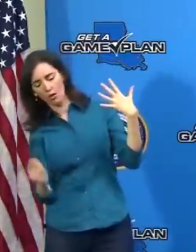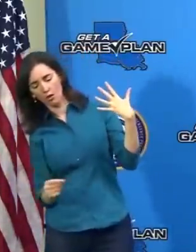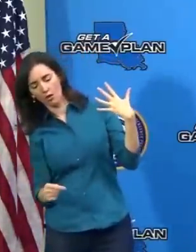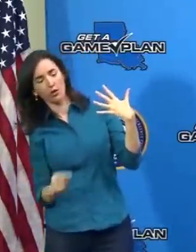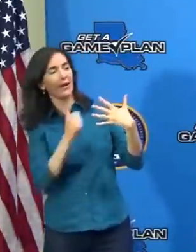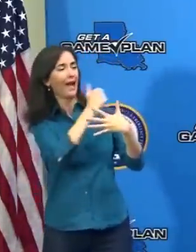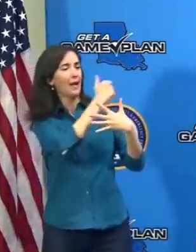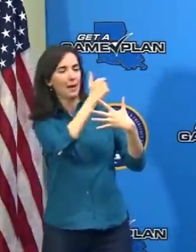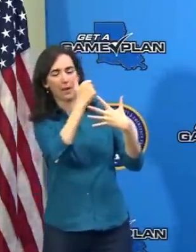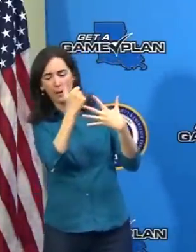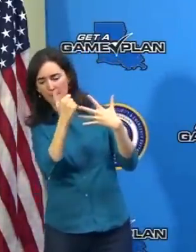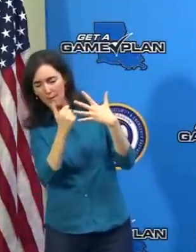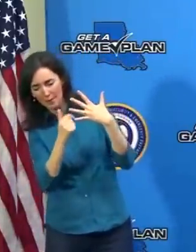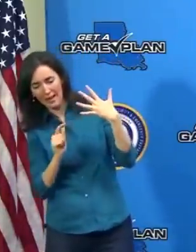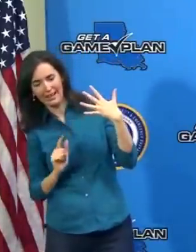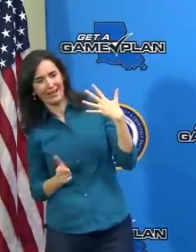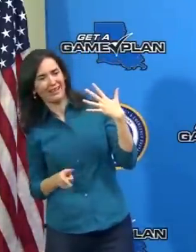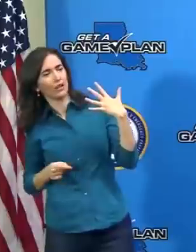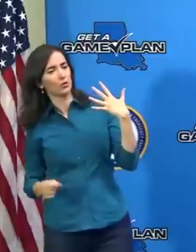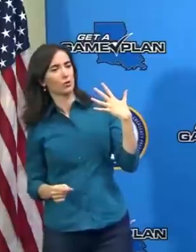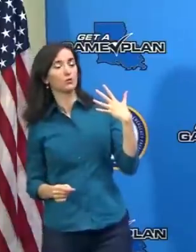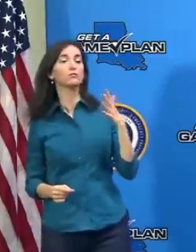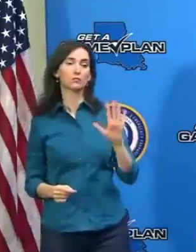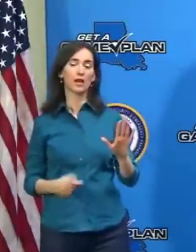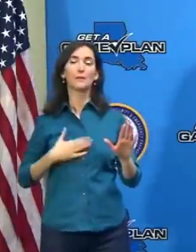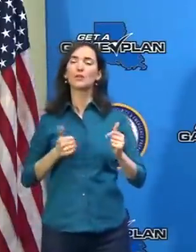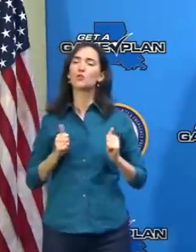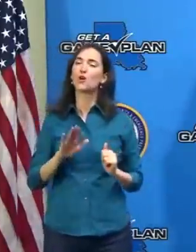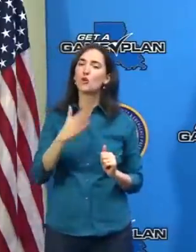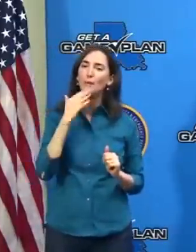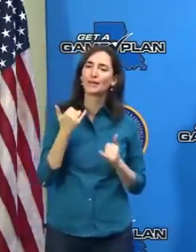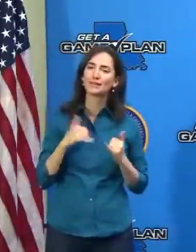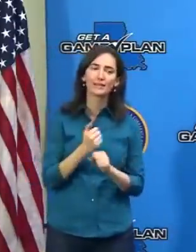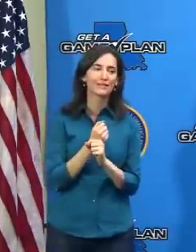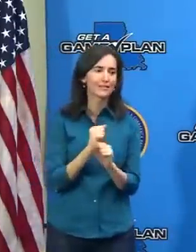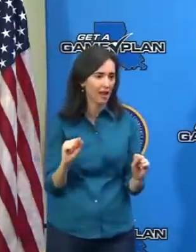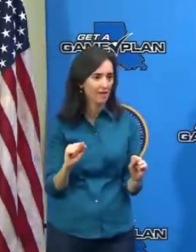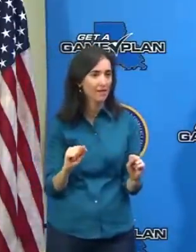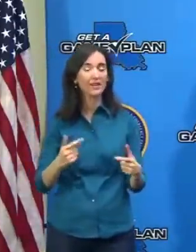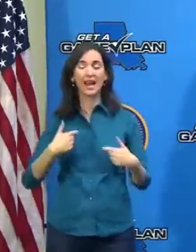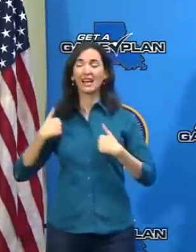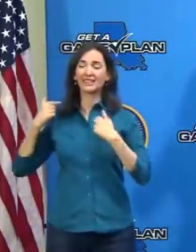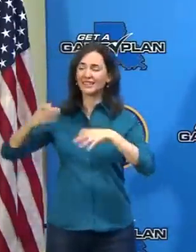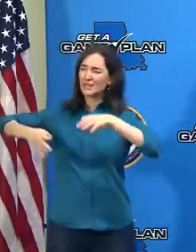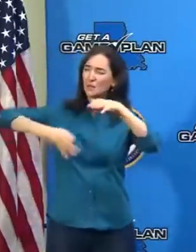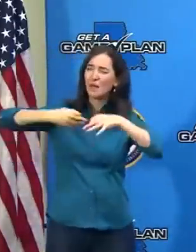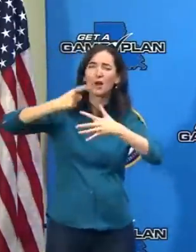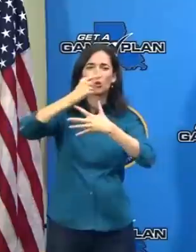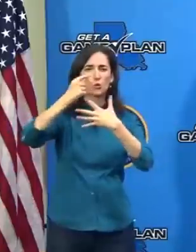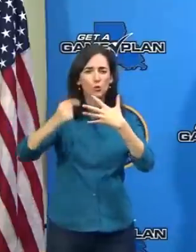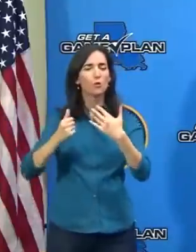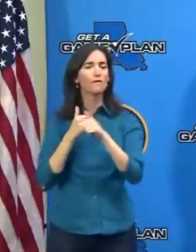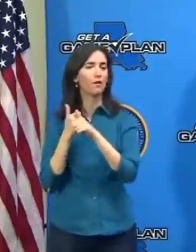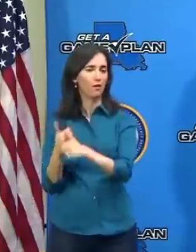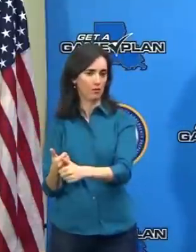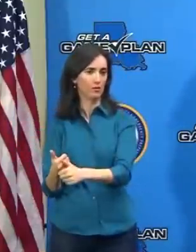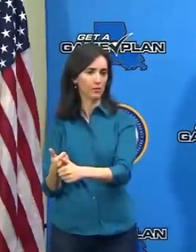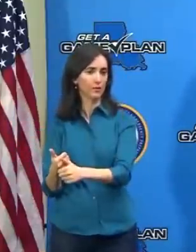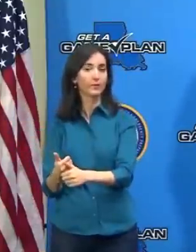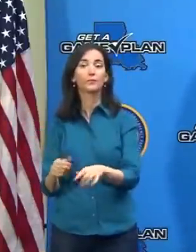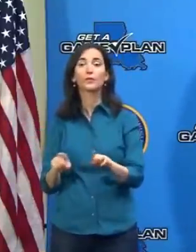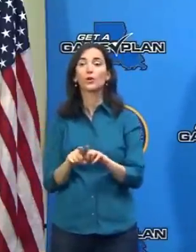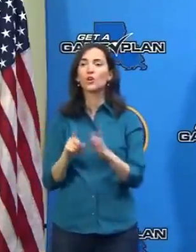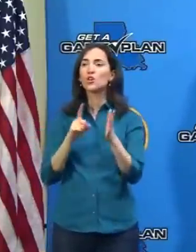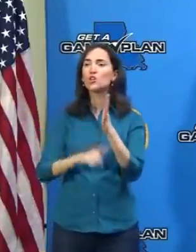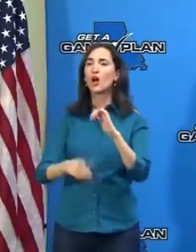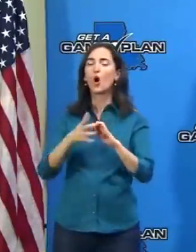So please do everything you can to stay safe. Follow all the instructions that I've been talking about. You can look at the